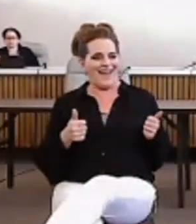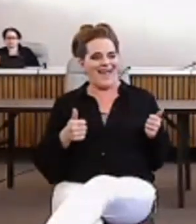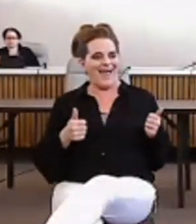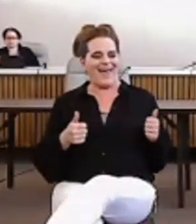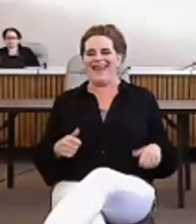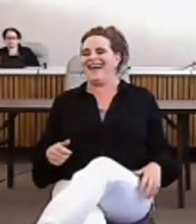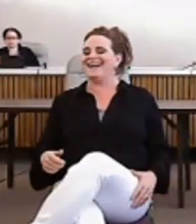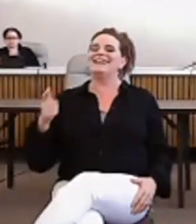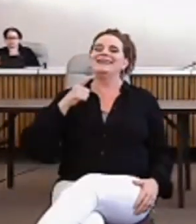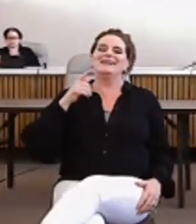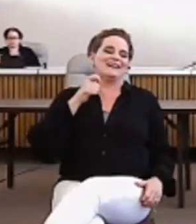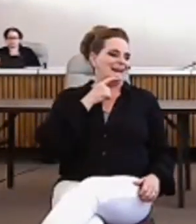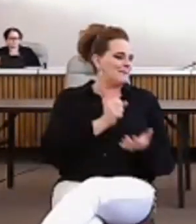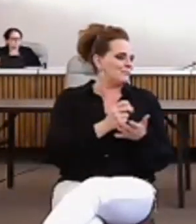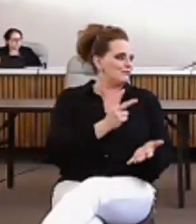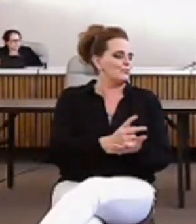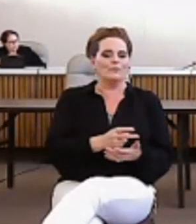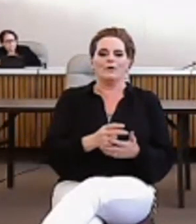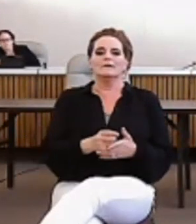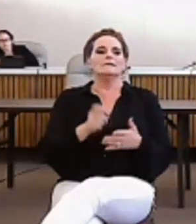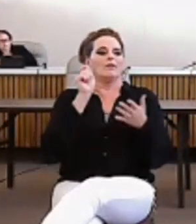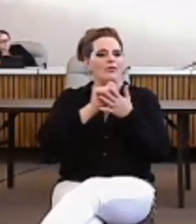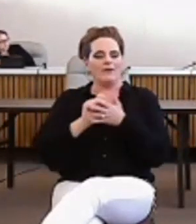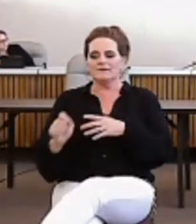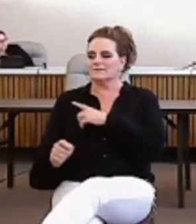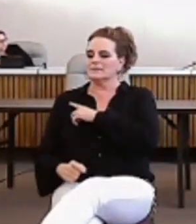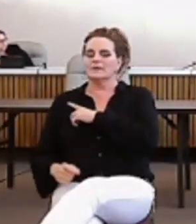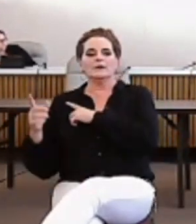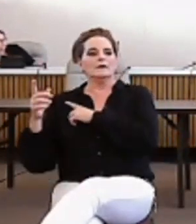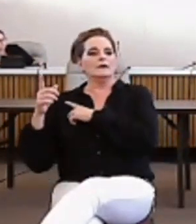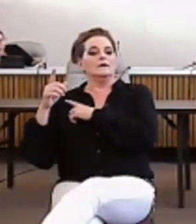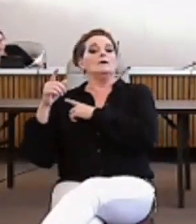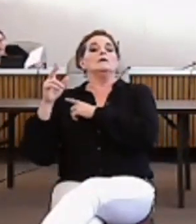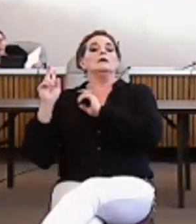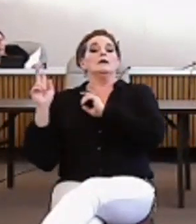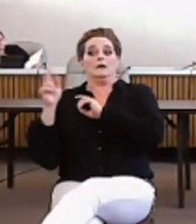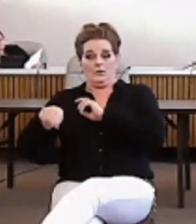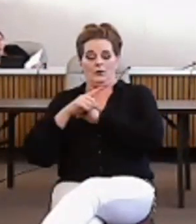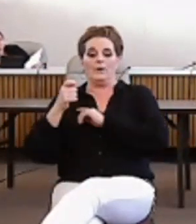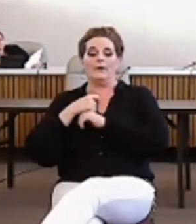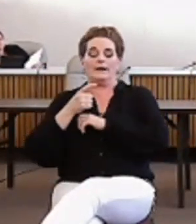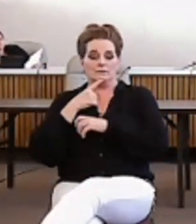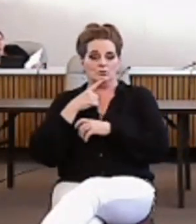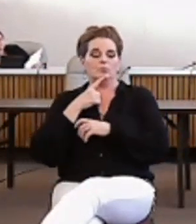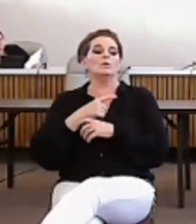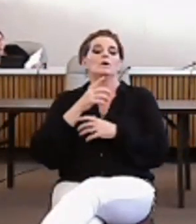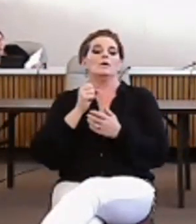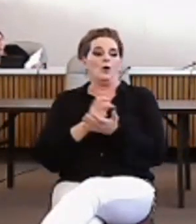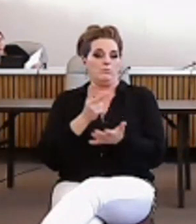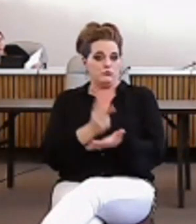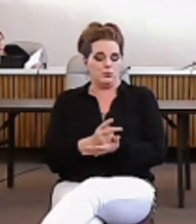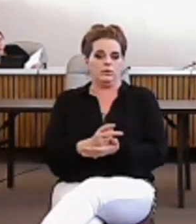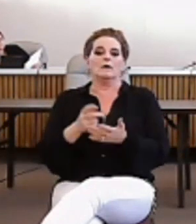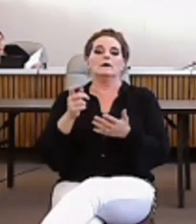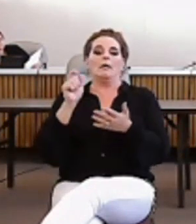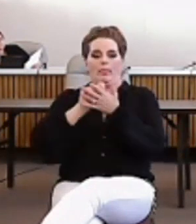Can I get a motion to approve the minutes? Mr. Supervisor, fellow town board members, I'd like to make a motion to approve the